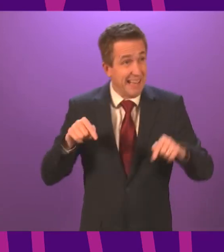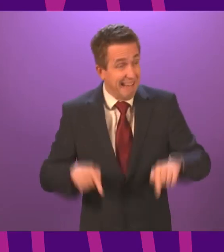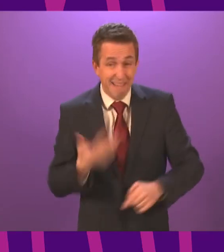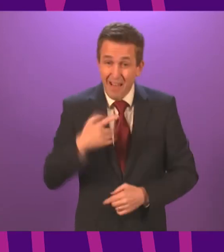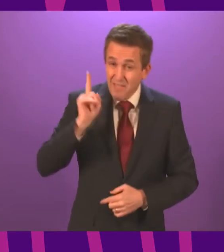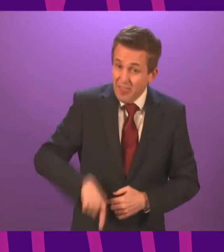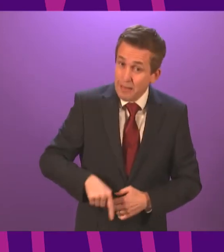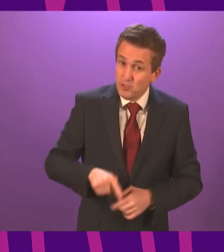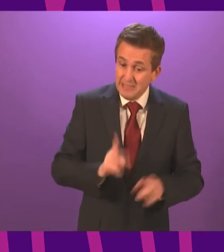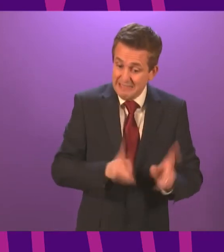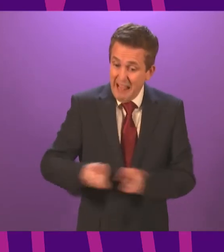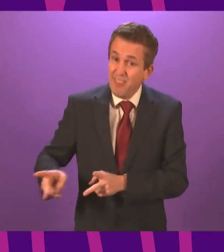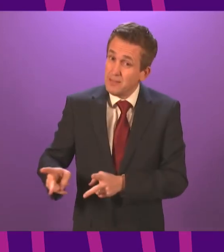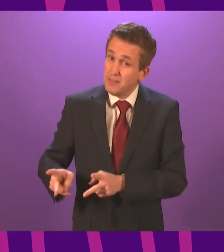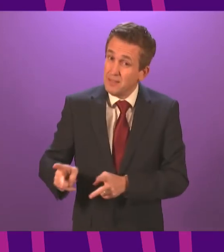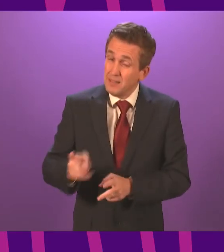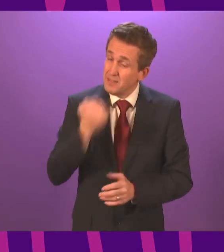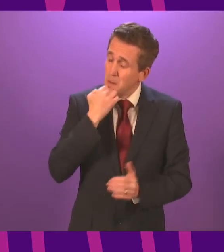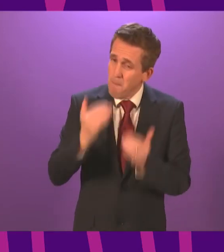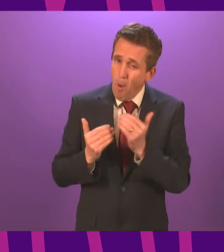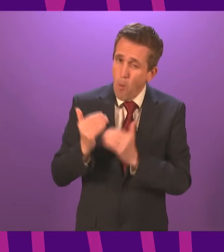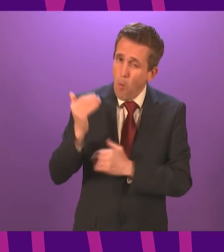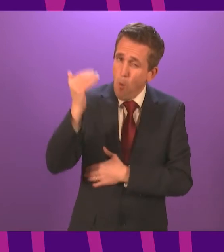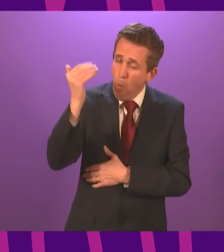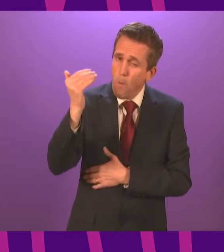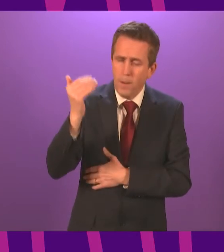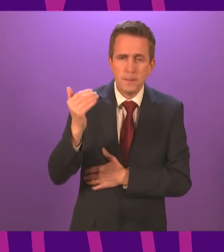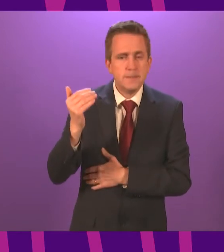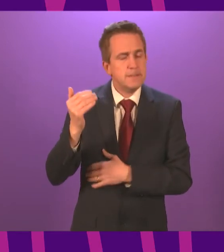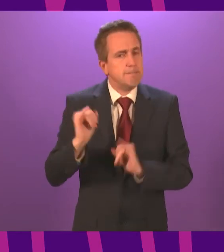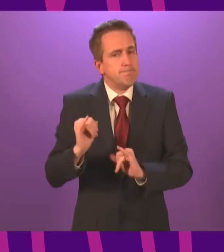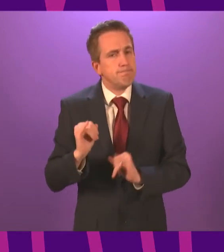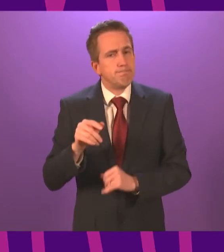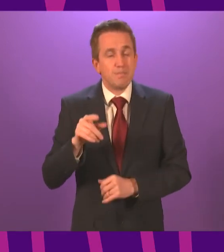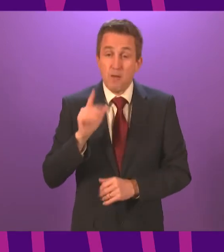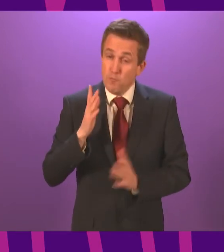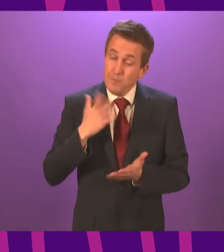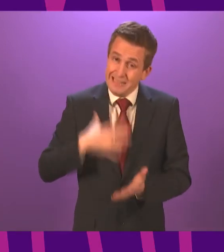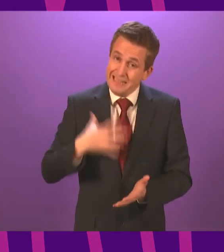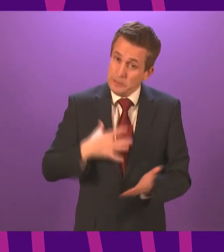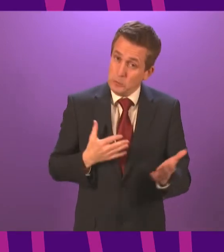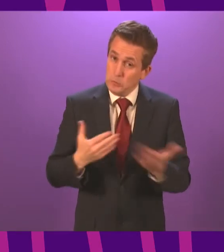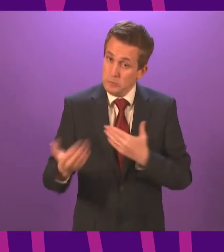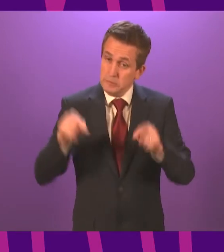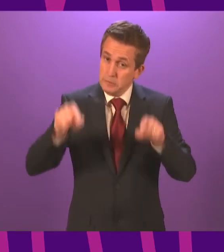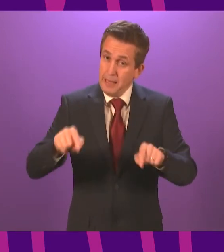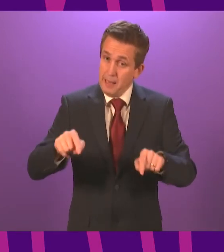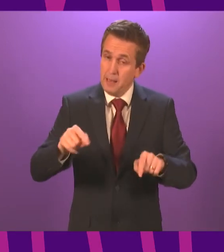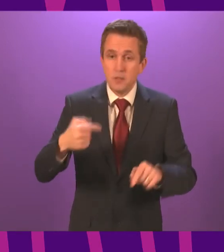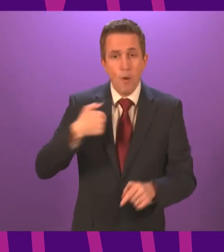one of the highest rates in the world, is a sobering reminder of how important this is. I'm going to